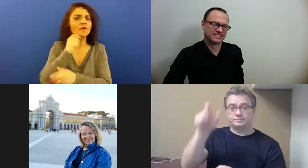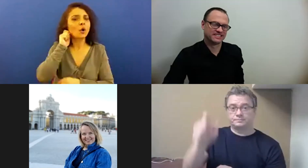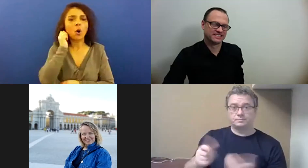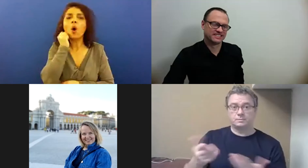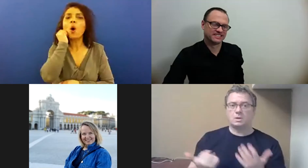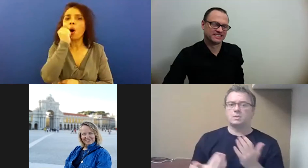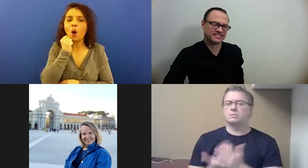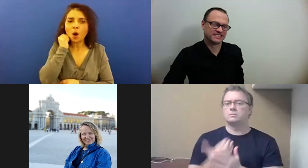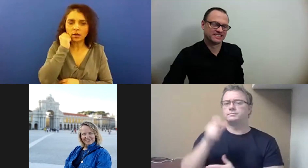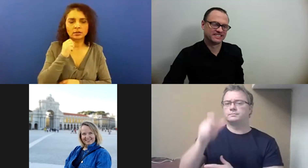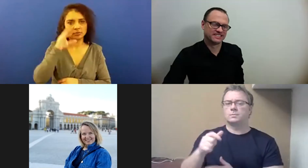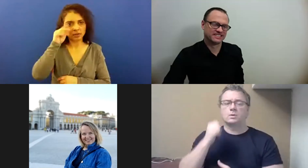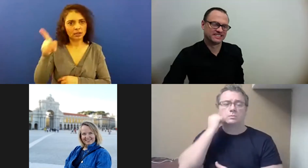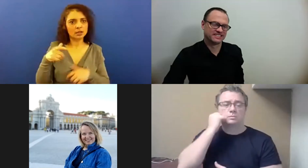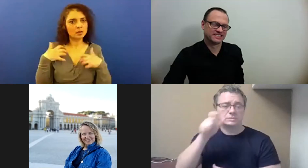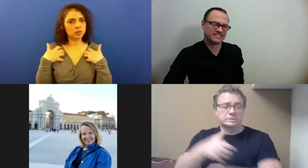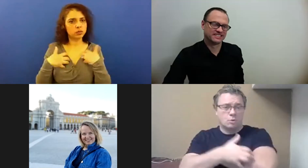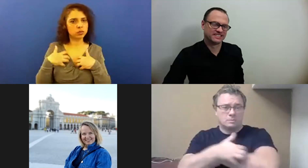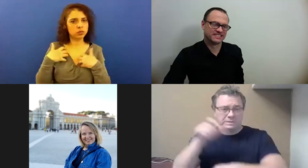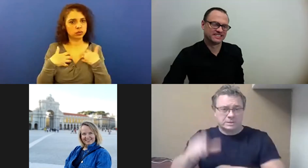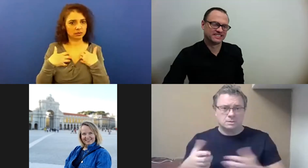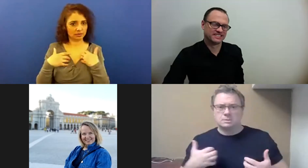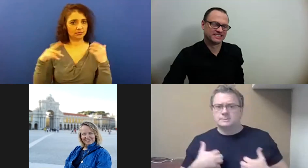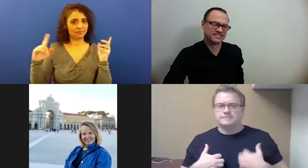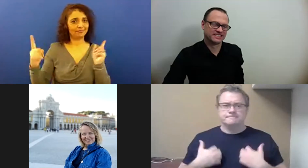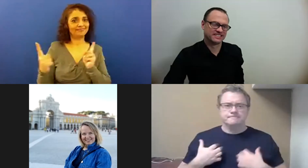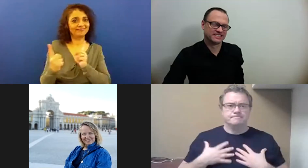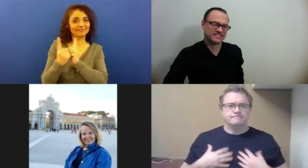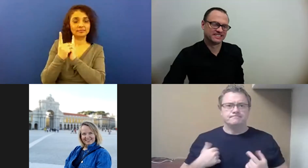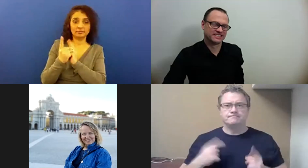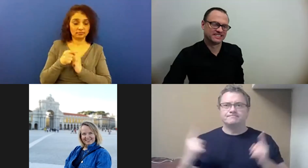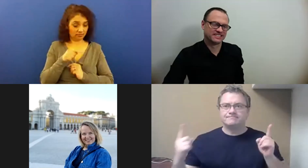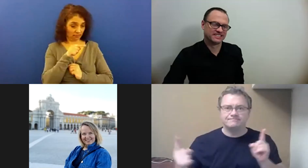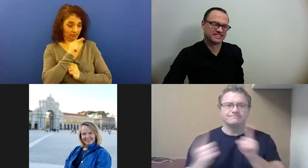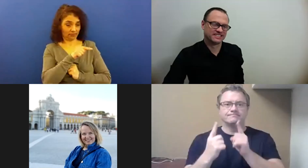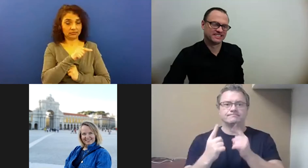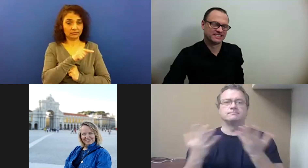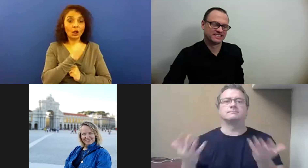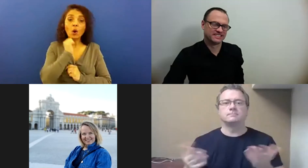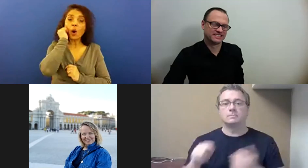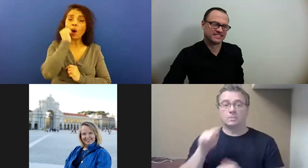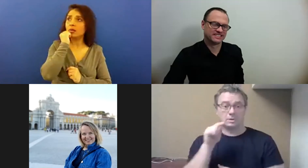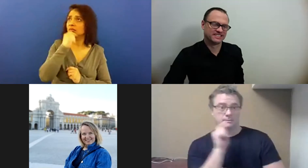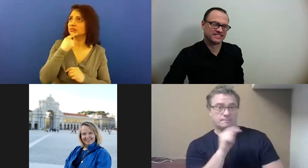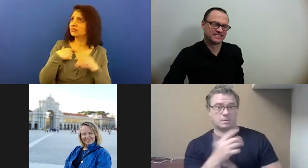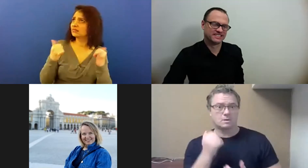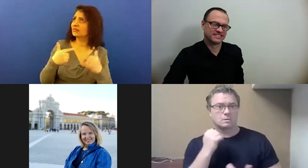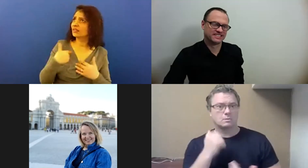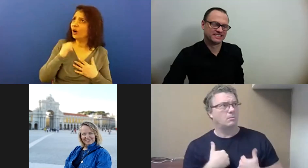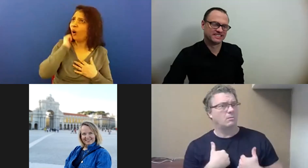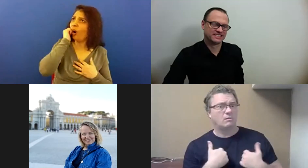And then the Dutch Roma women told him that we know of a deaf Roma woman. He became interested, set up a meeting